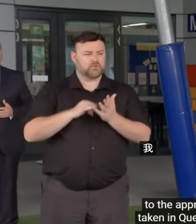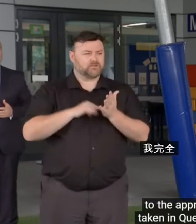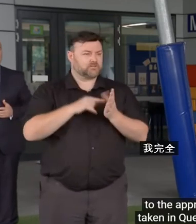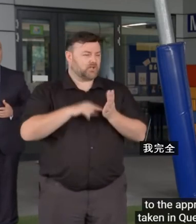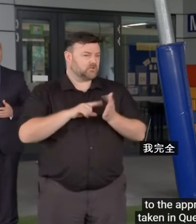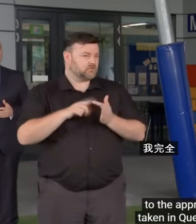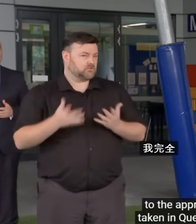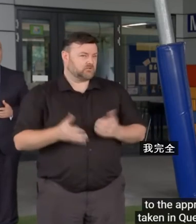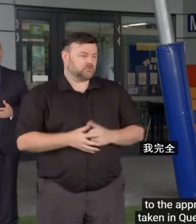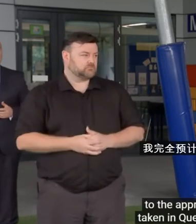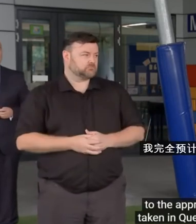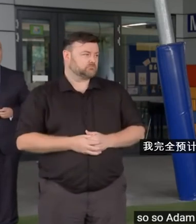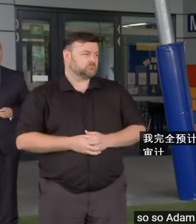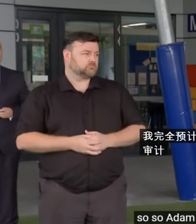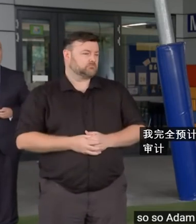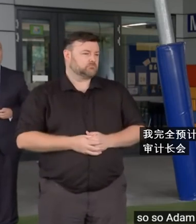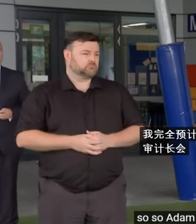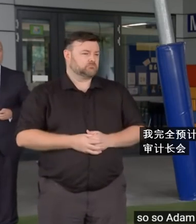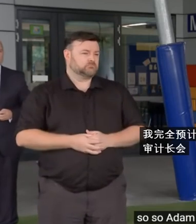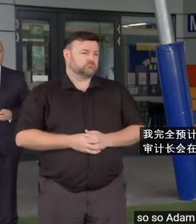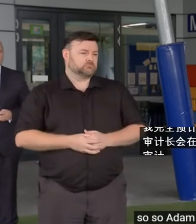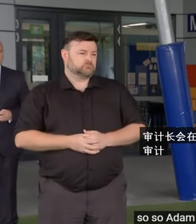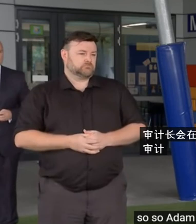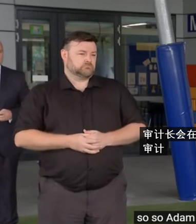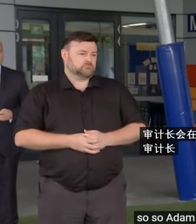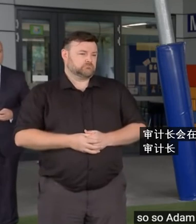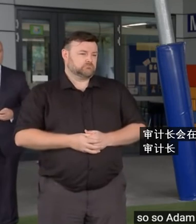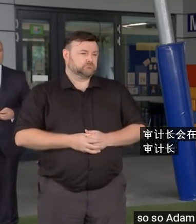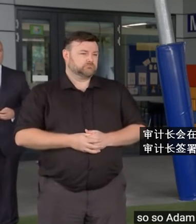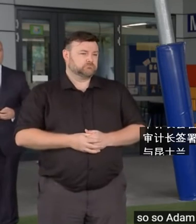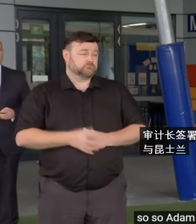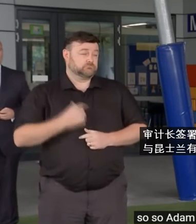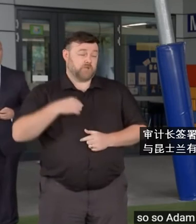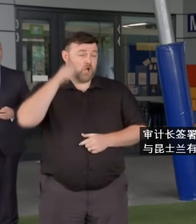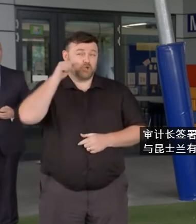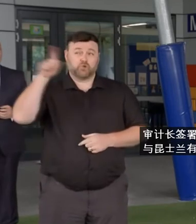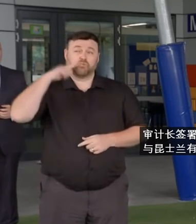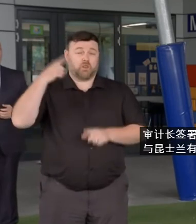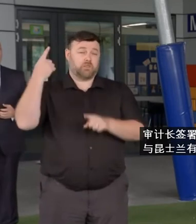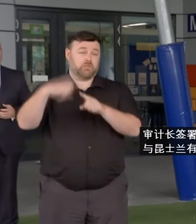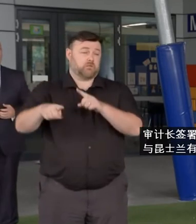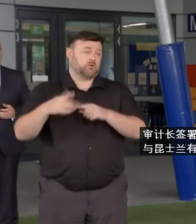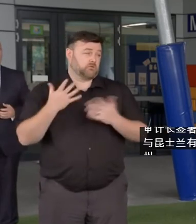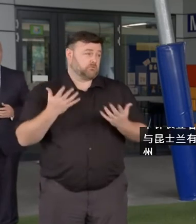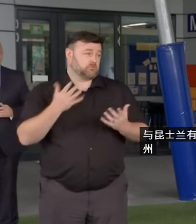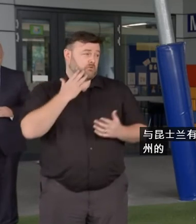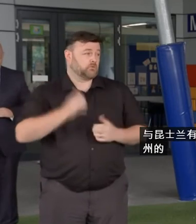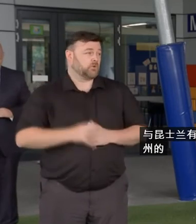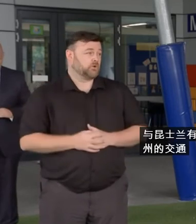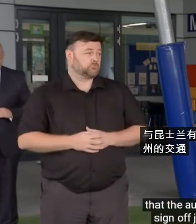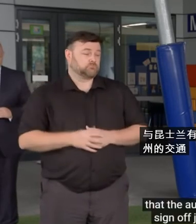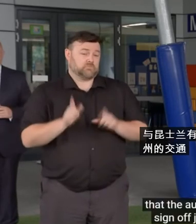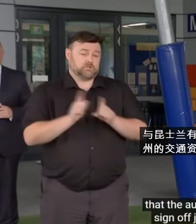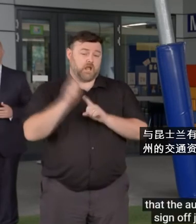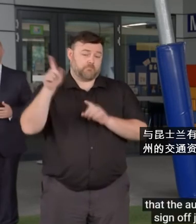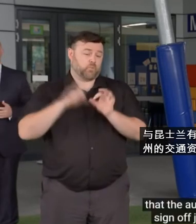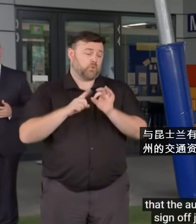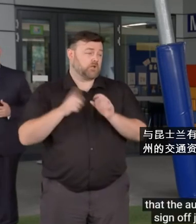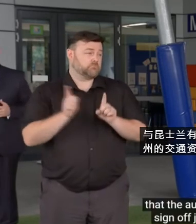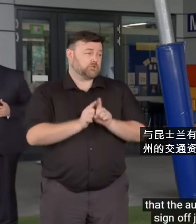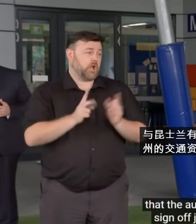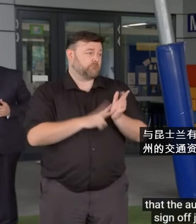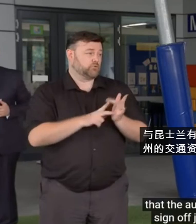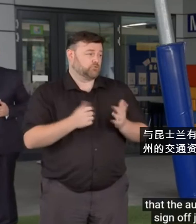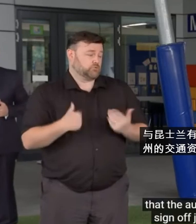I completely expected that the Auditor General would sign off, just as the Auditor General was signed off in relation to Queensland and Victoria state transport